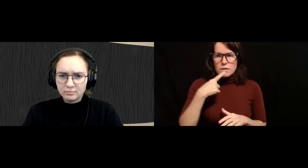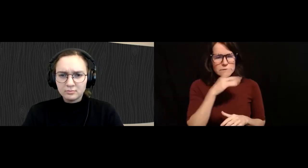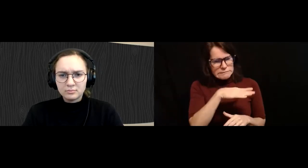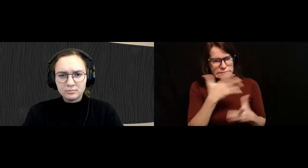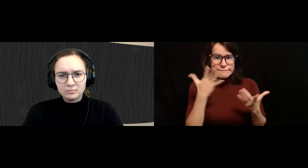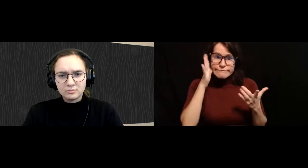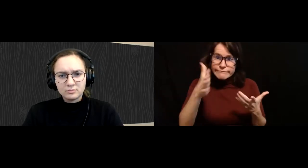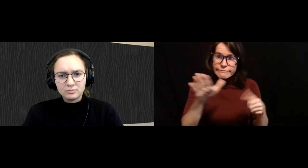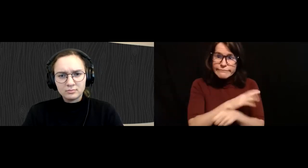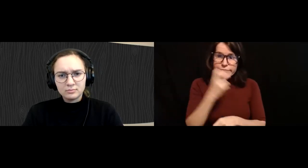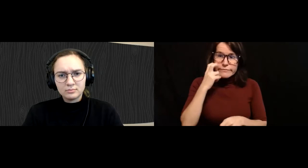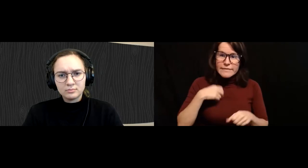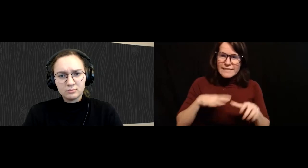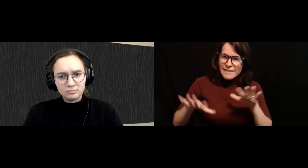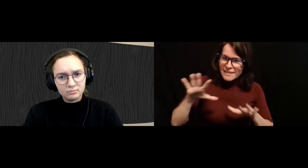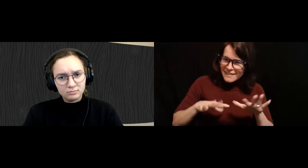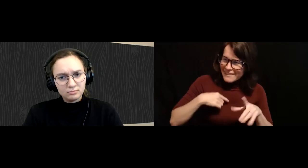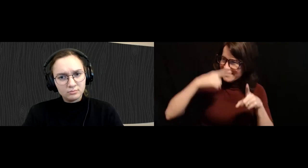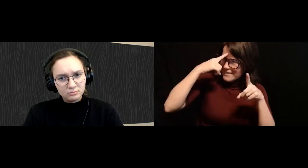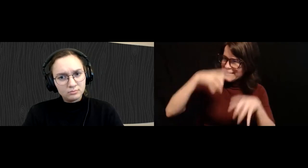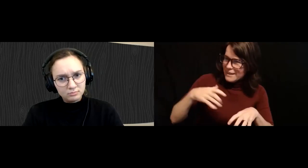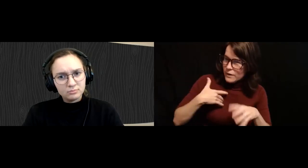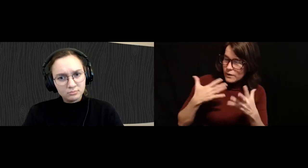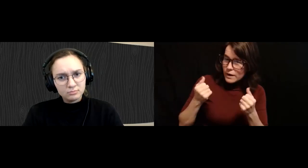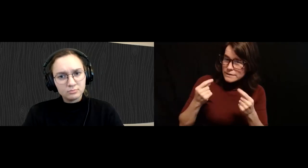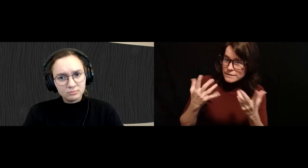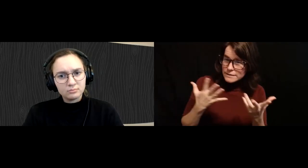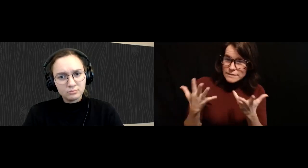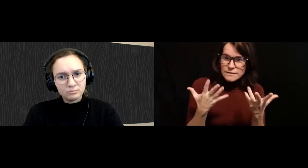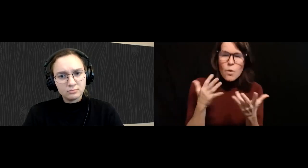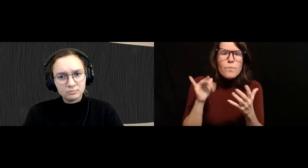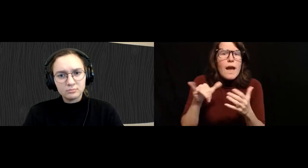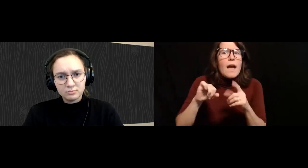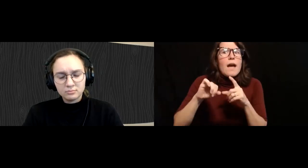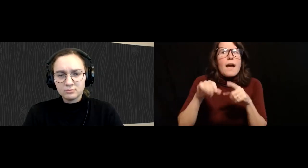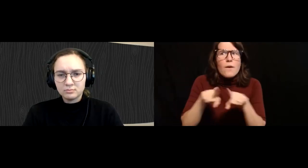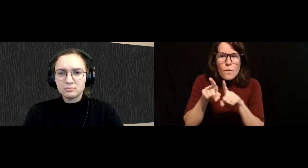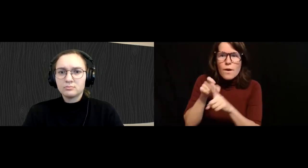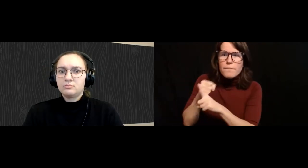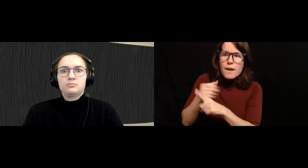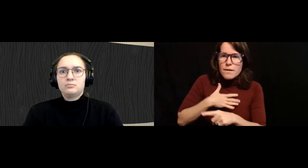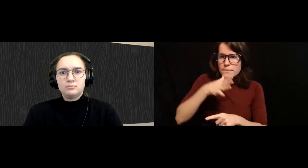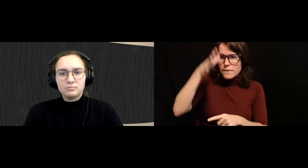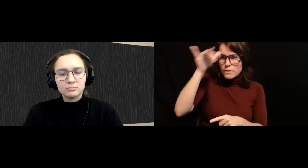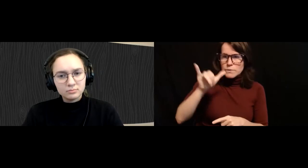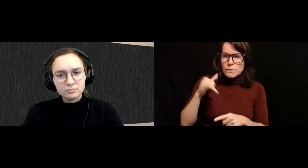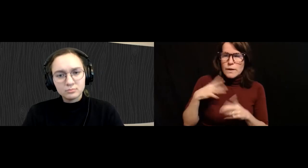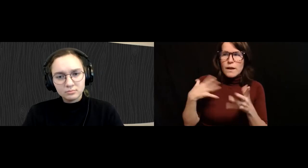And they said, you know, she is really technically blind. And I was like, what? And